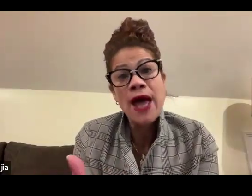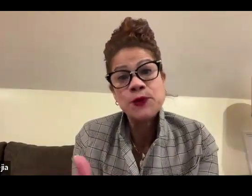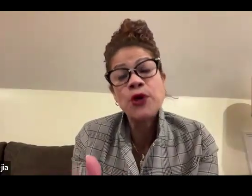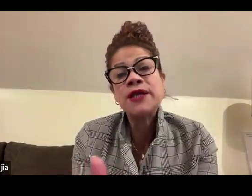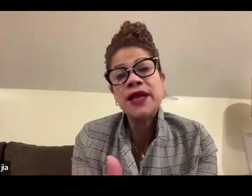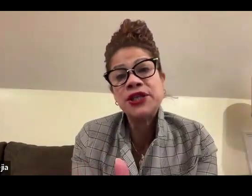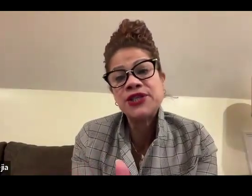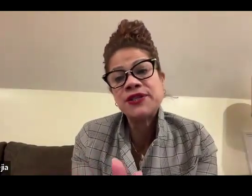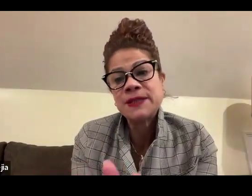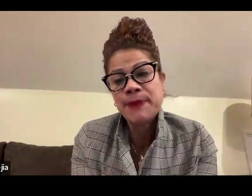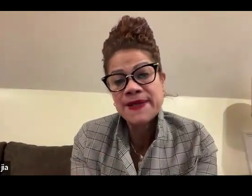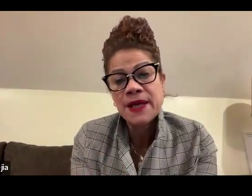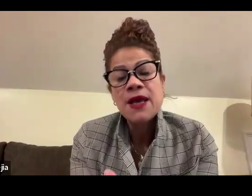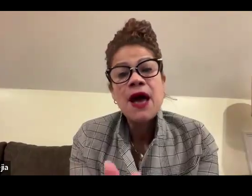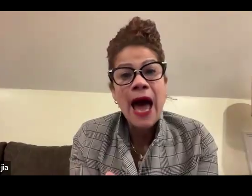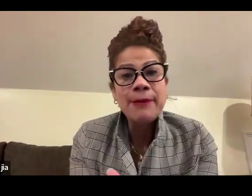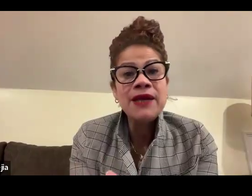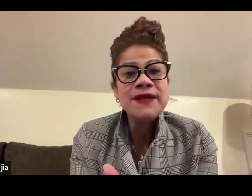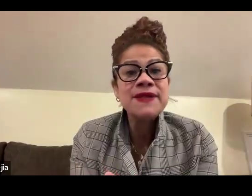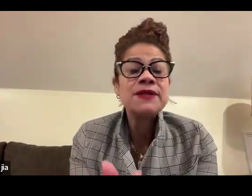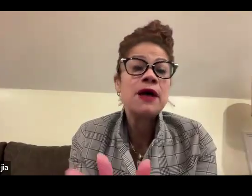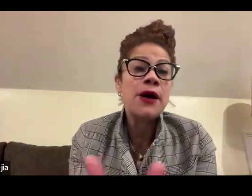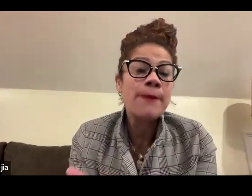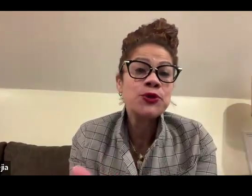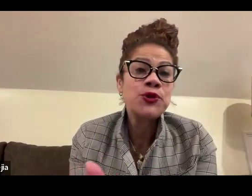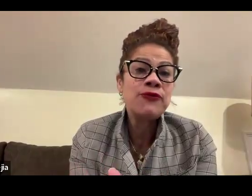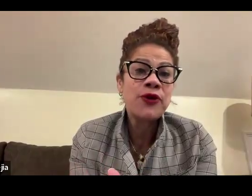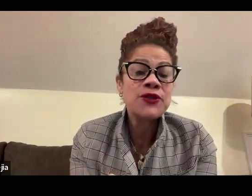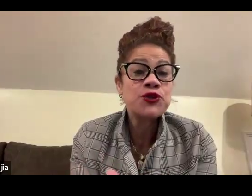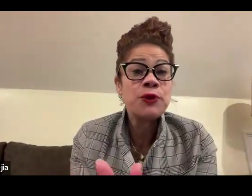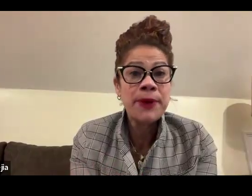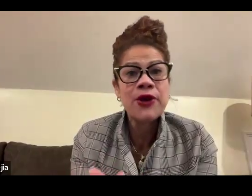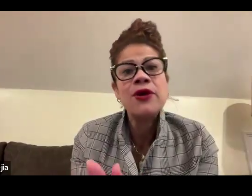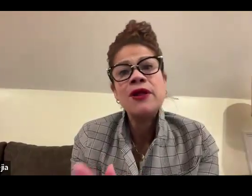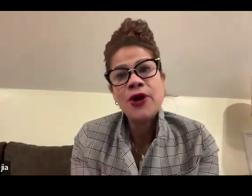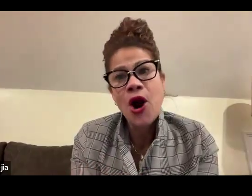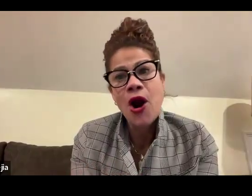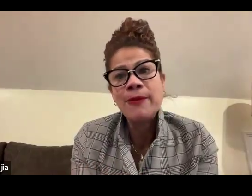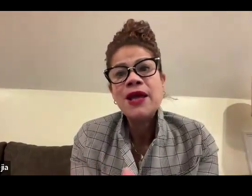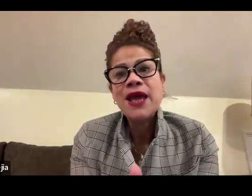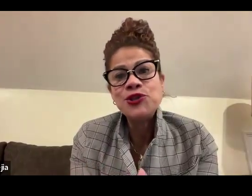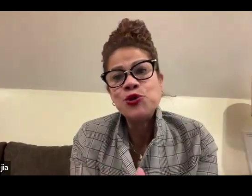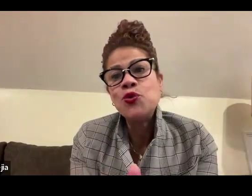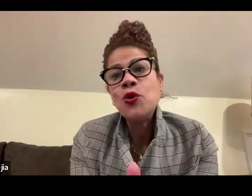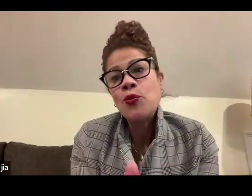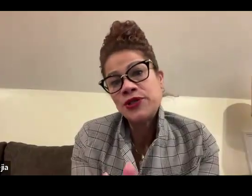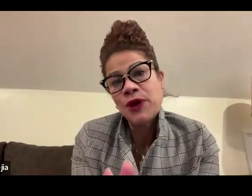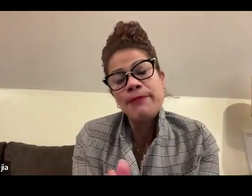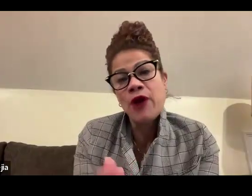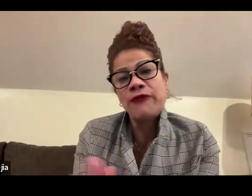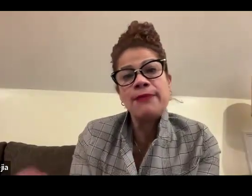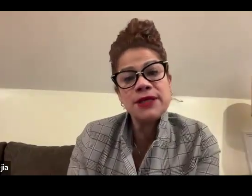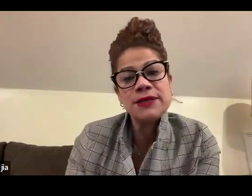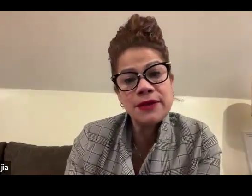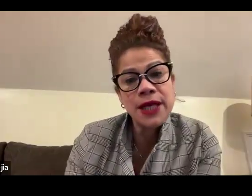someone who has worked in the education space, I believe this is an opportunity for us to repair the harm and do what is